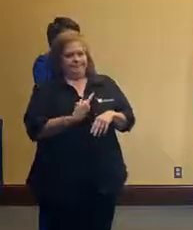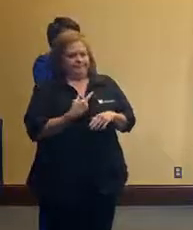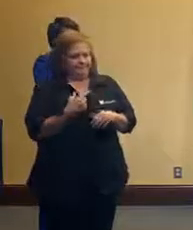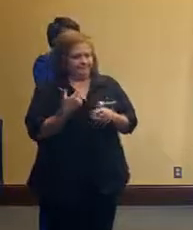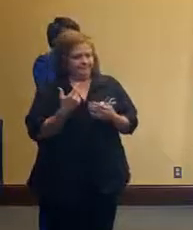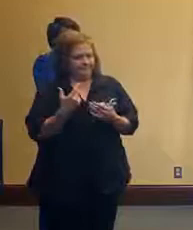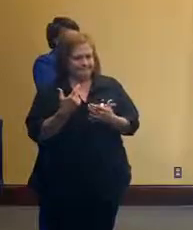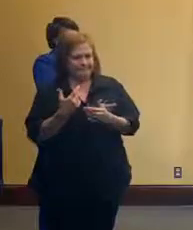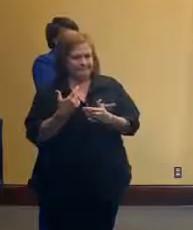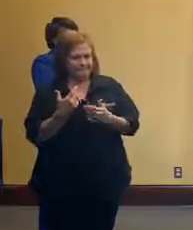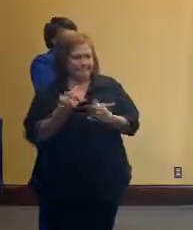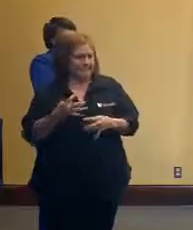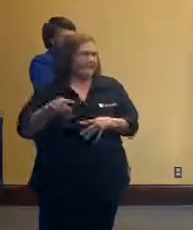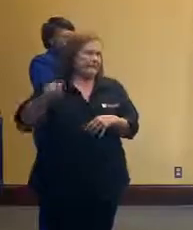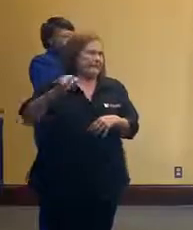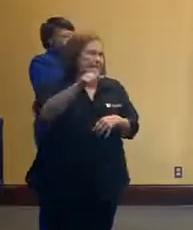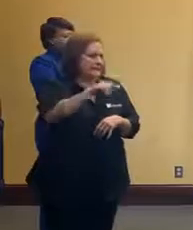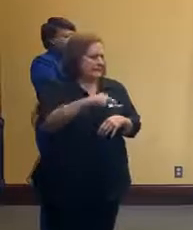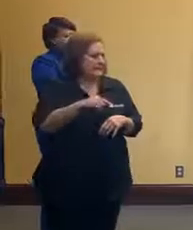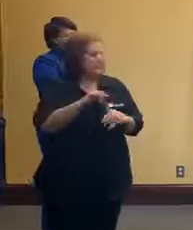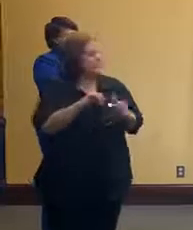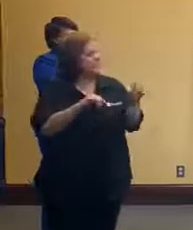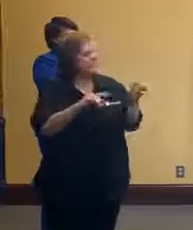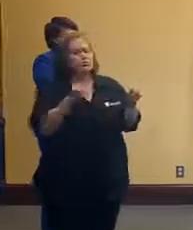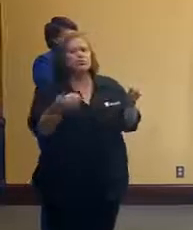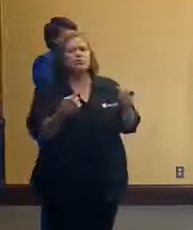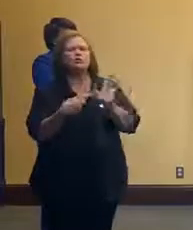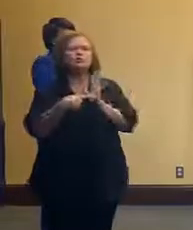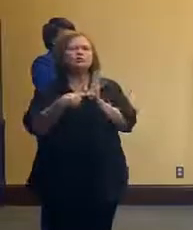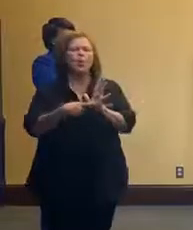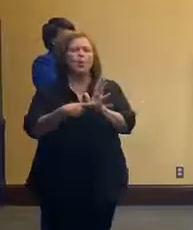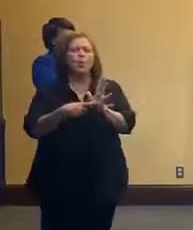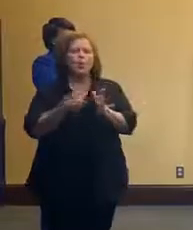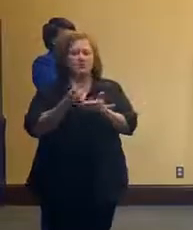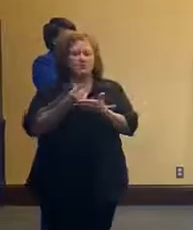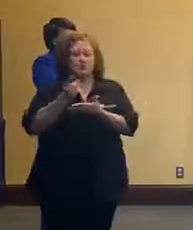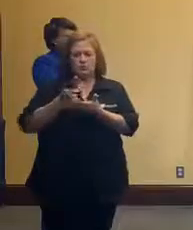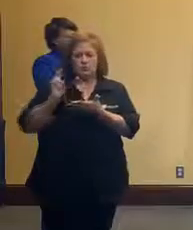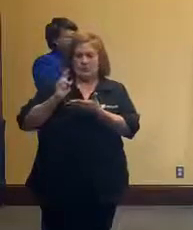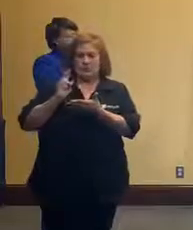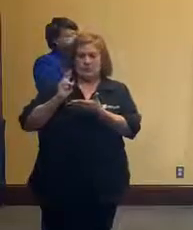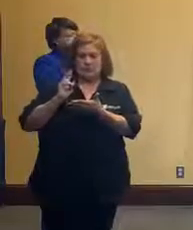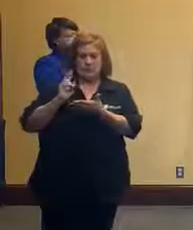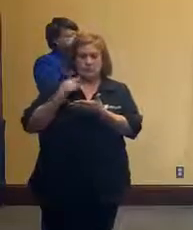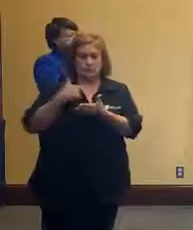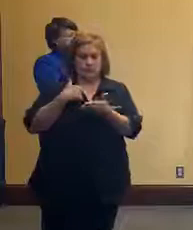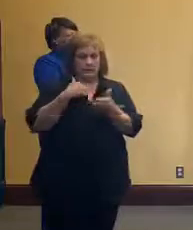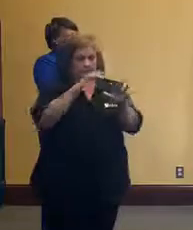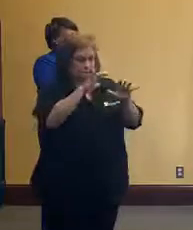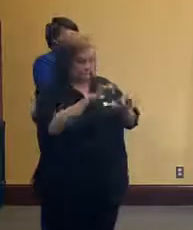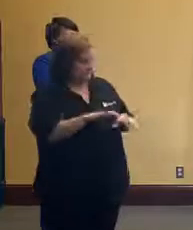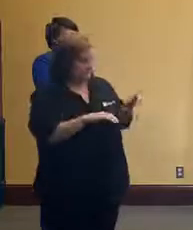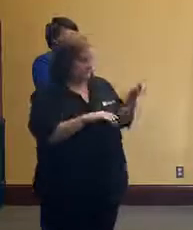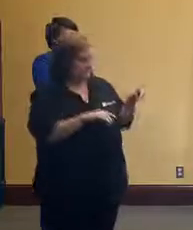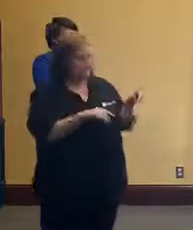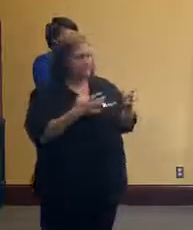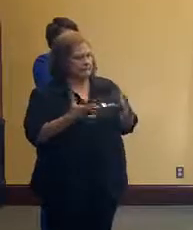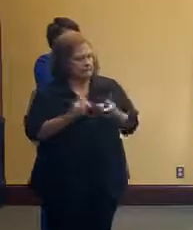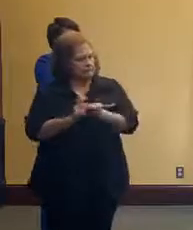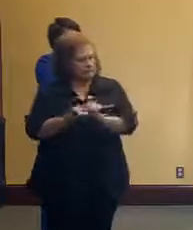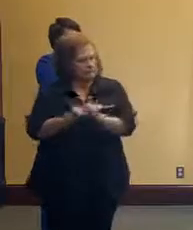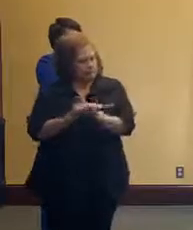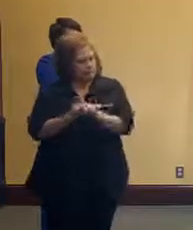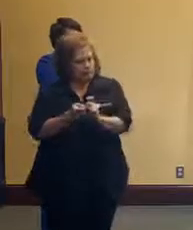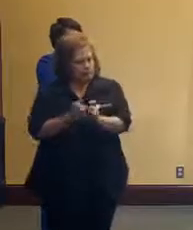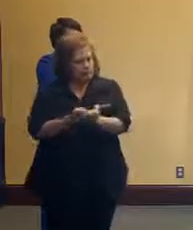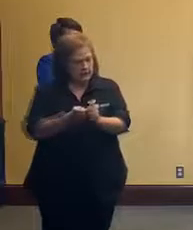way. This is just a snapshot. This is a couple weeks ago, and I'm sure it's changed since then. Cities across the country are